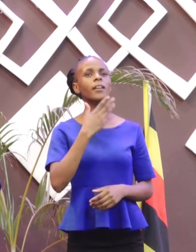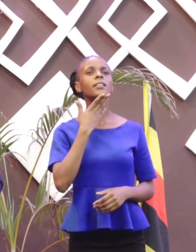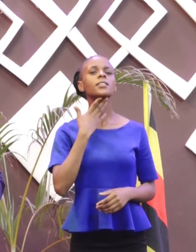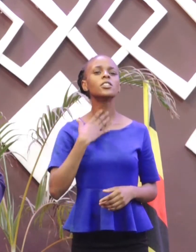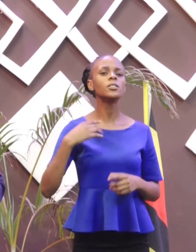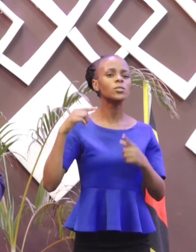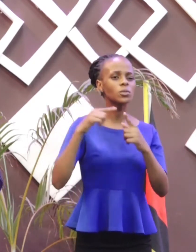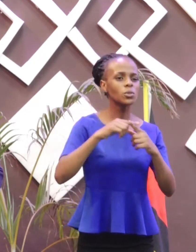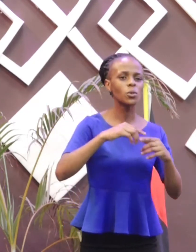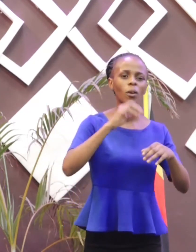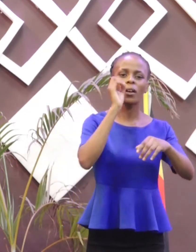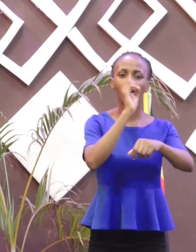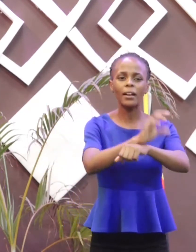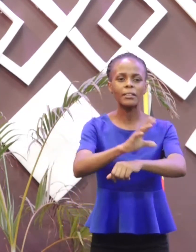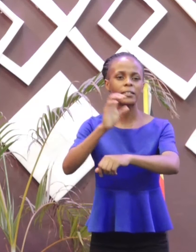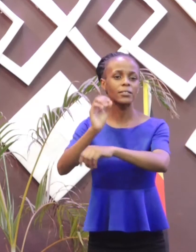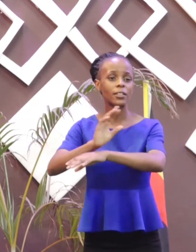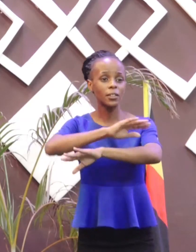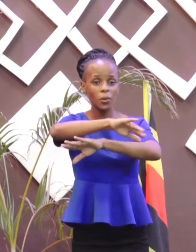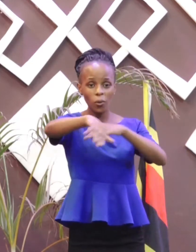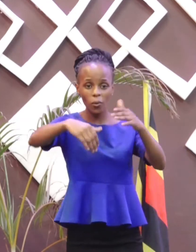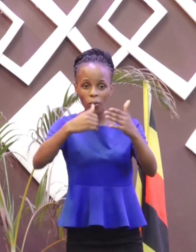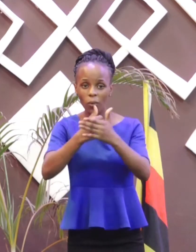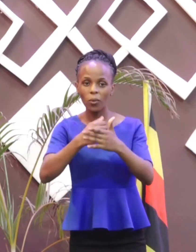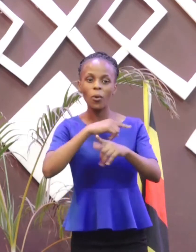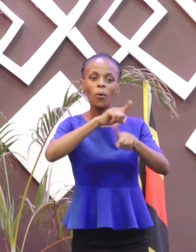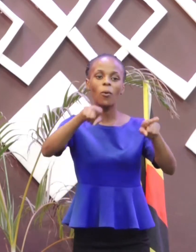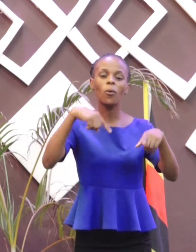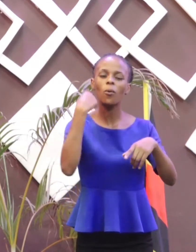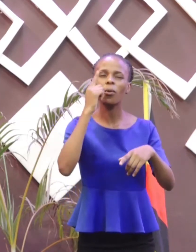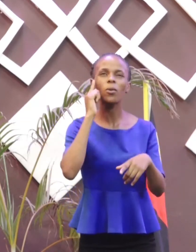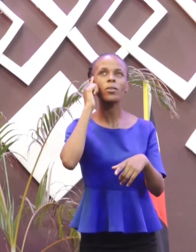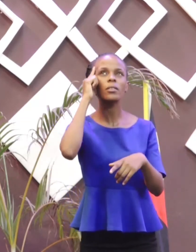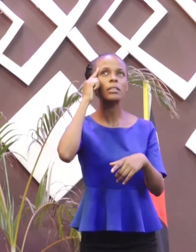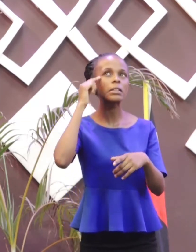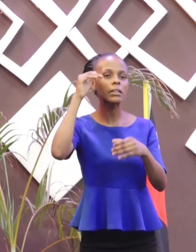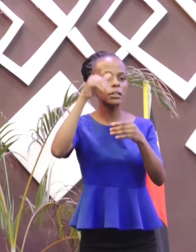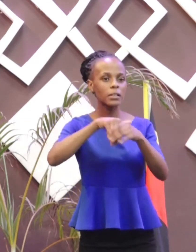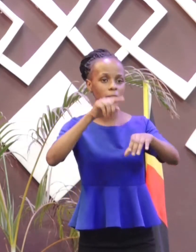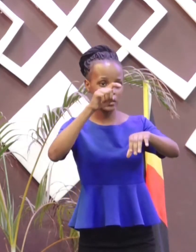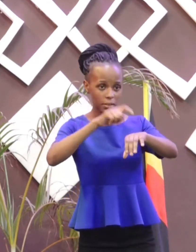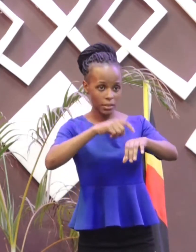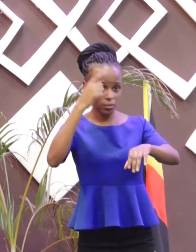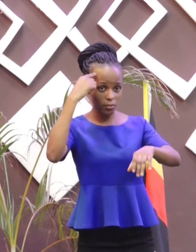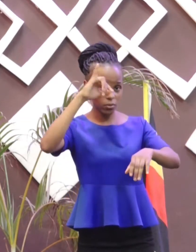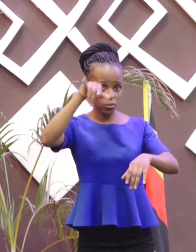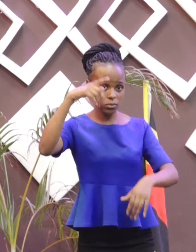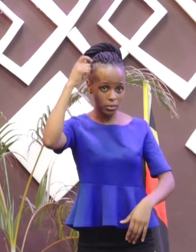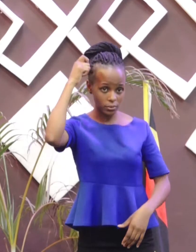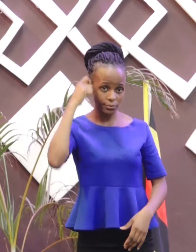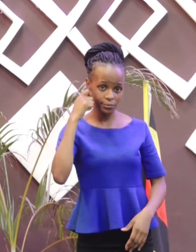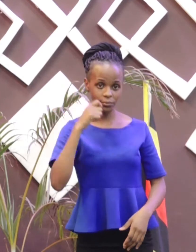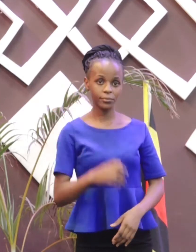on everyone who claims to be a Joshua generation. Kati njagala kubayita mwenna abagamba nti muli mulembe guno gwa